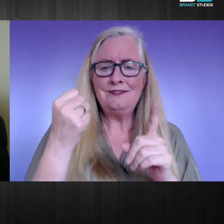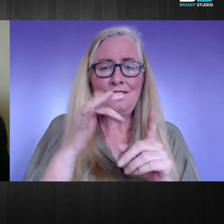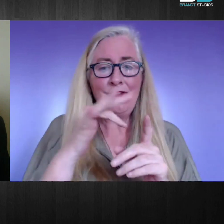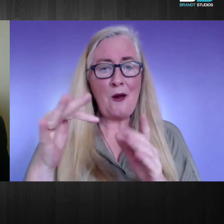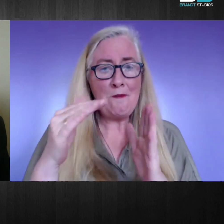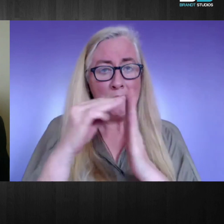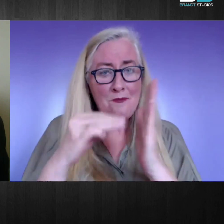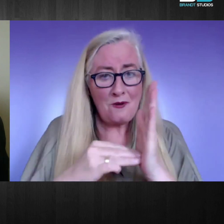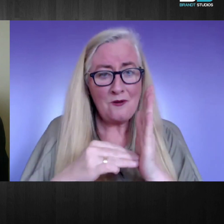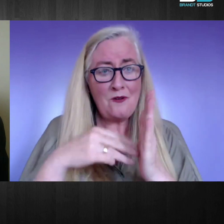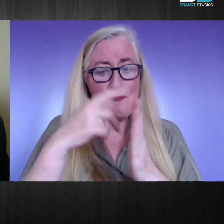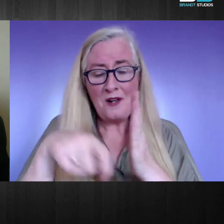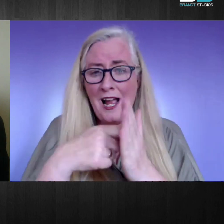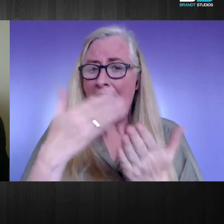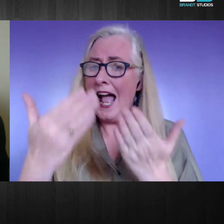people?